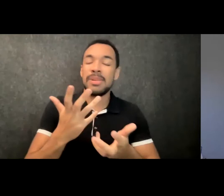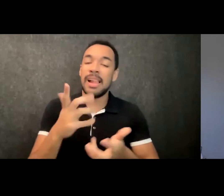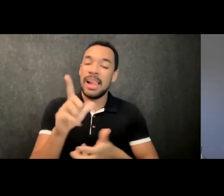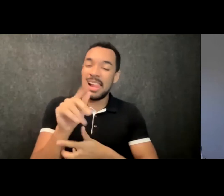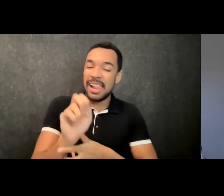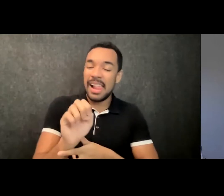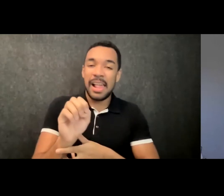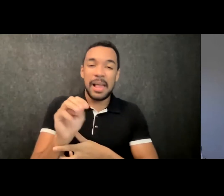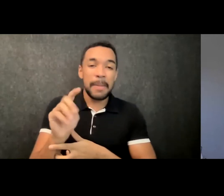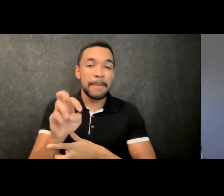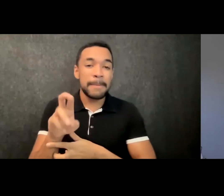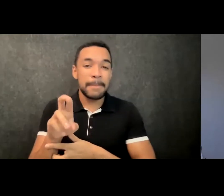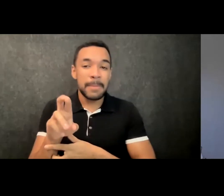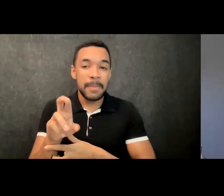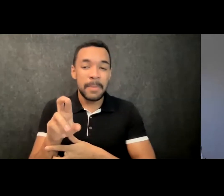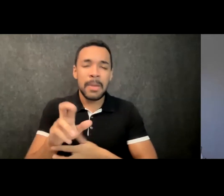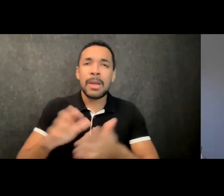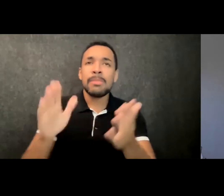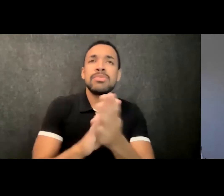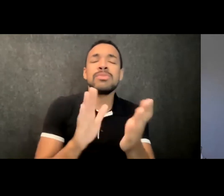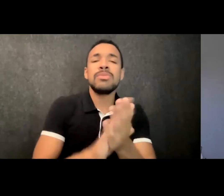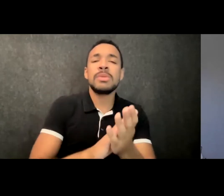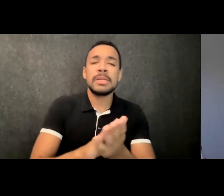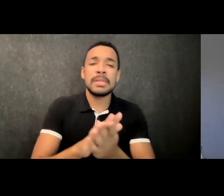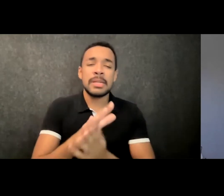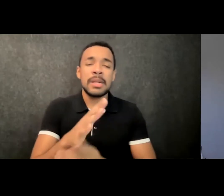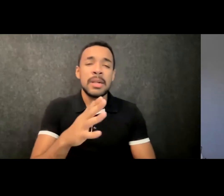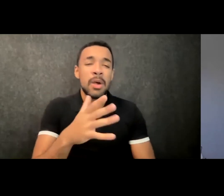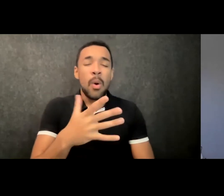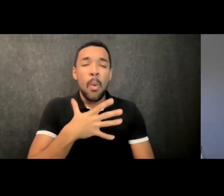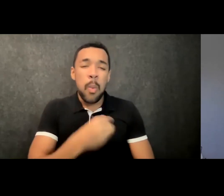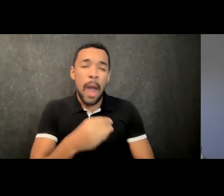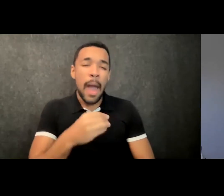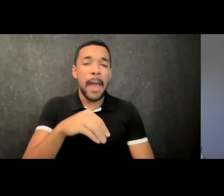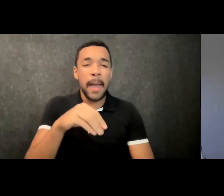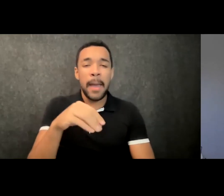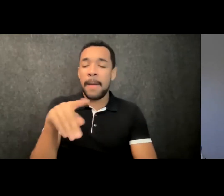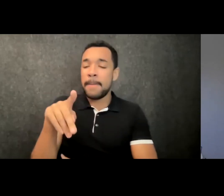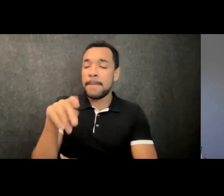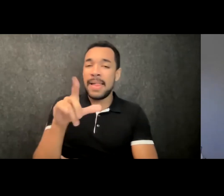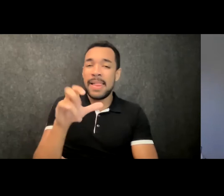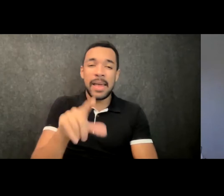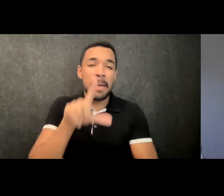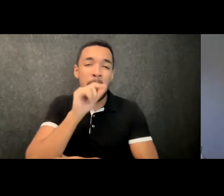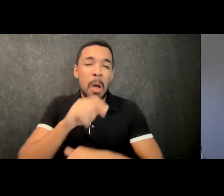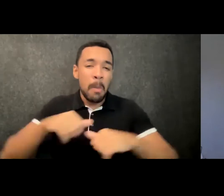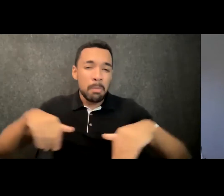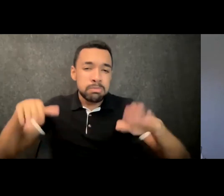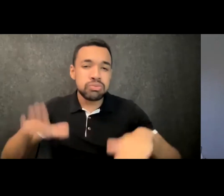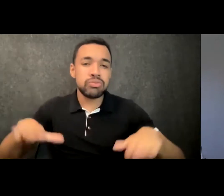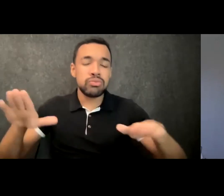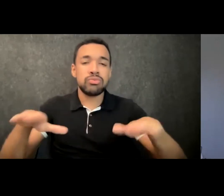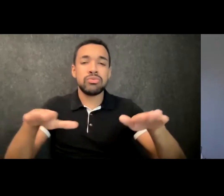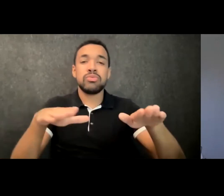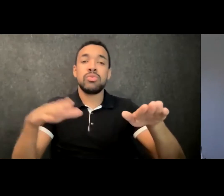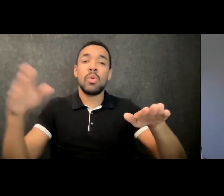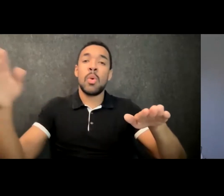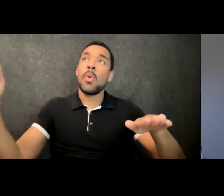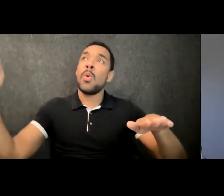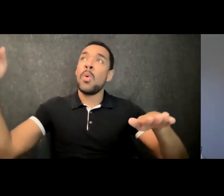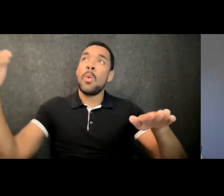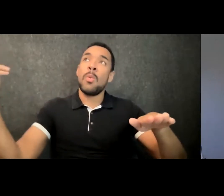5 paper white pelicans in synchronized syncopated swim. Amen to their squad